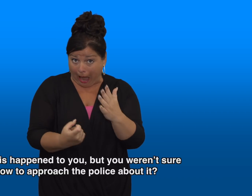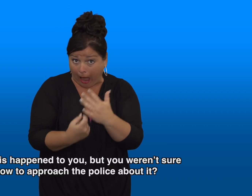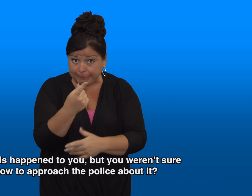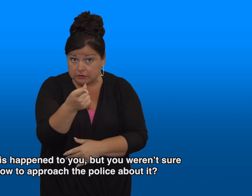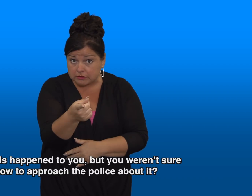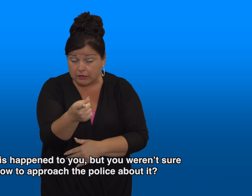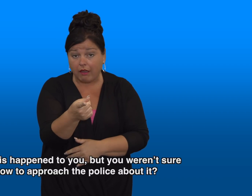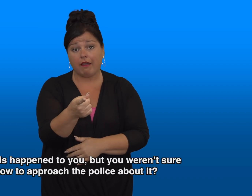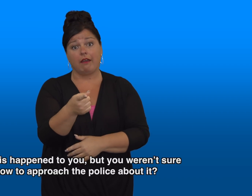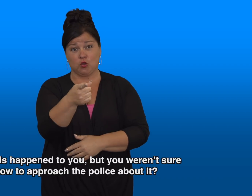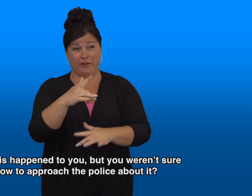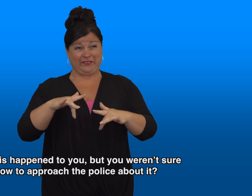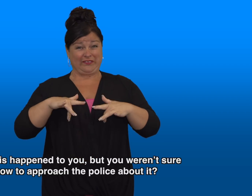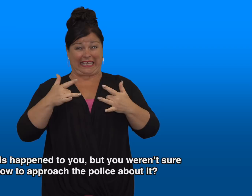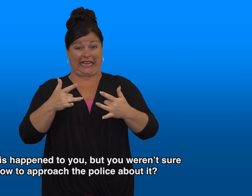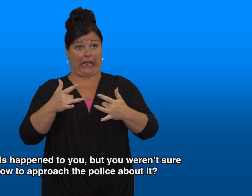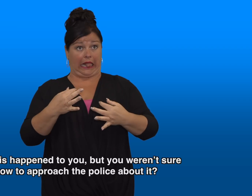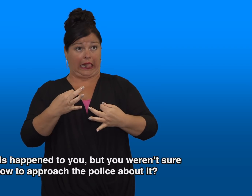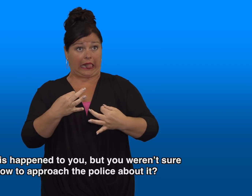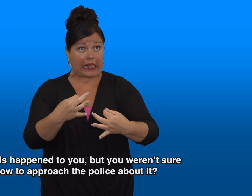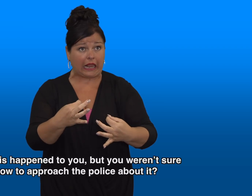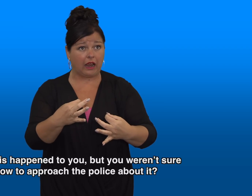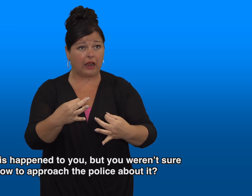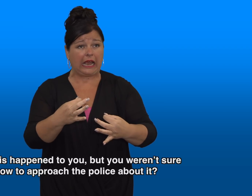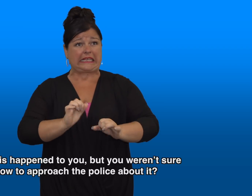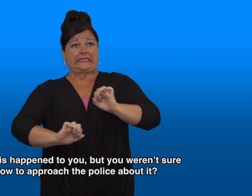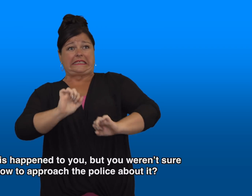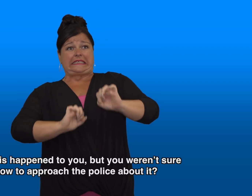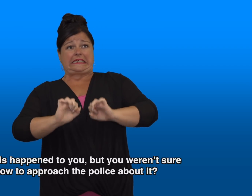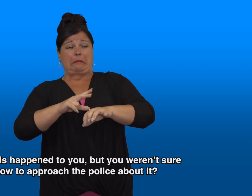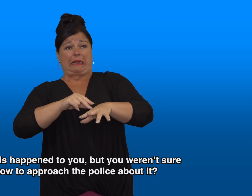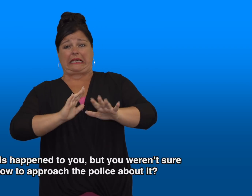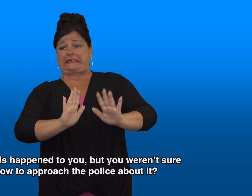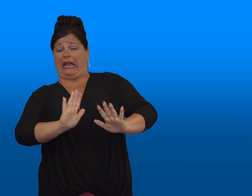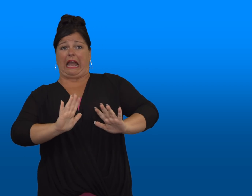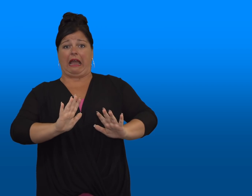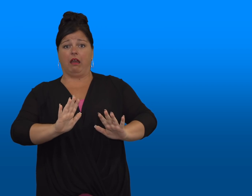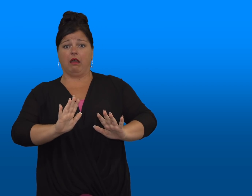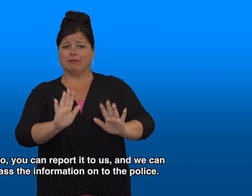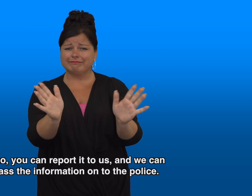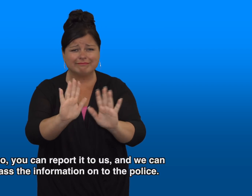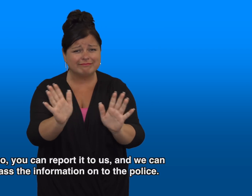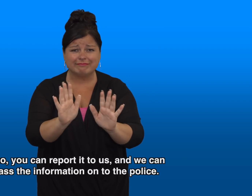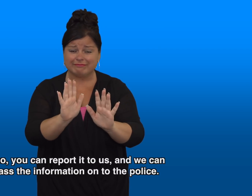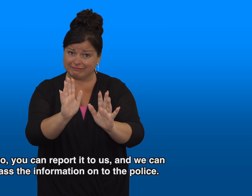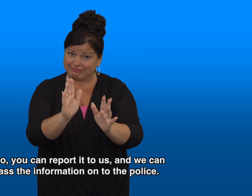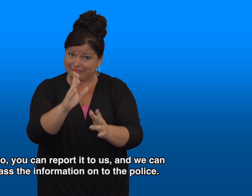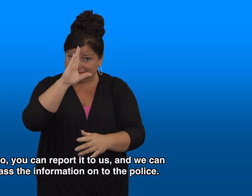Has this happened to you, but you weren't sure how to approach the police about it? If so, you can